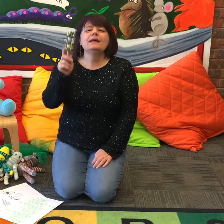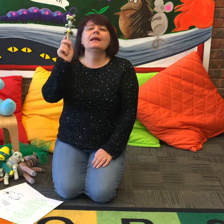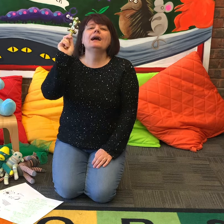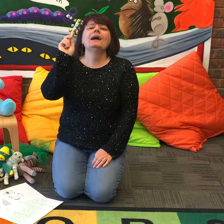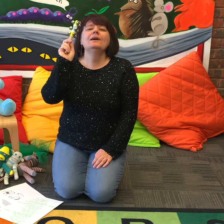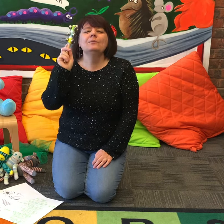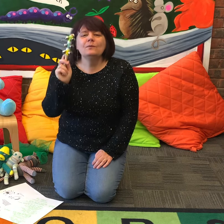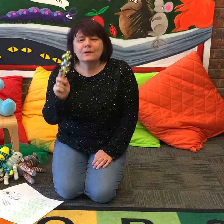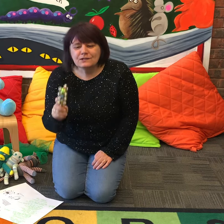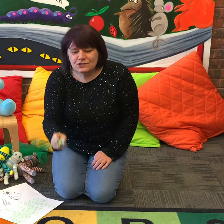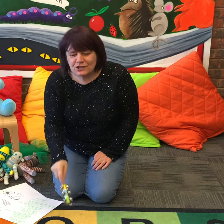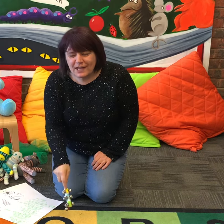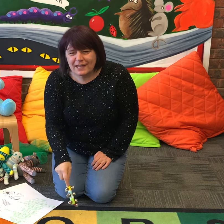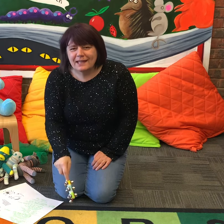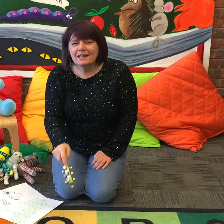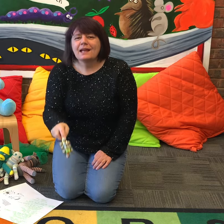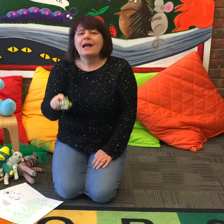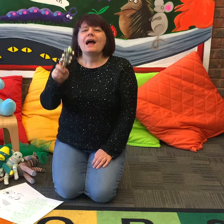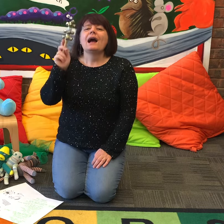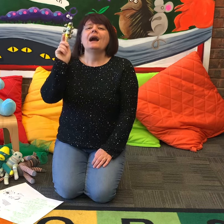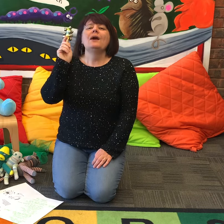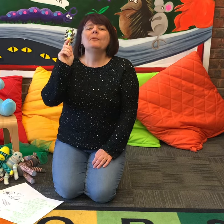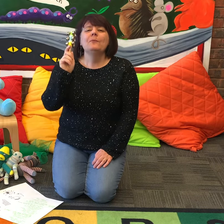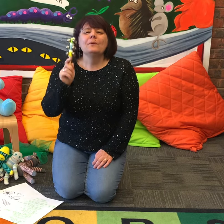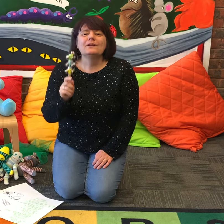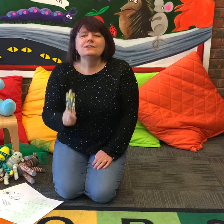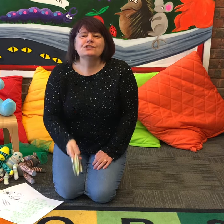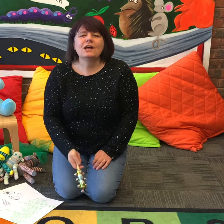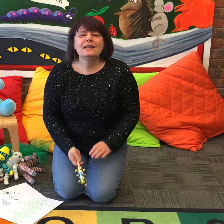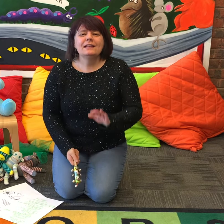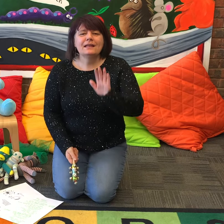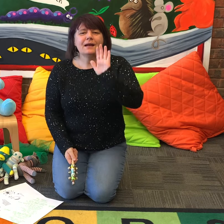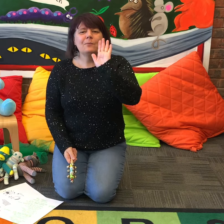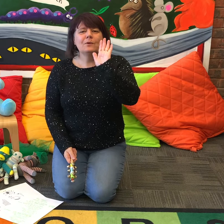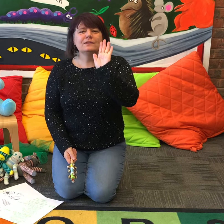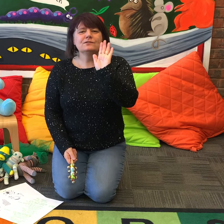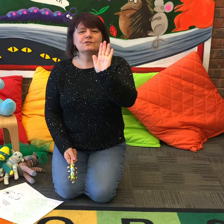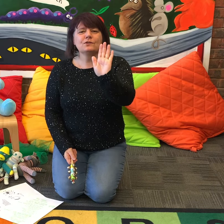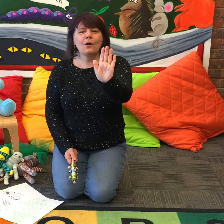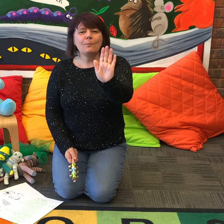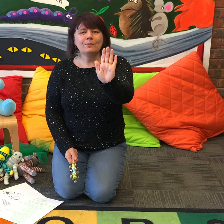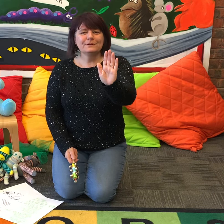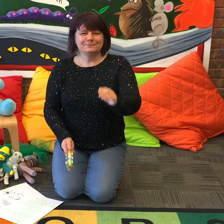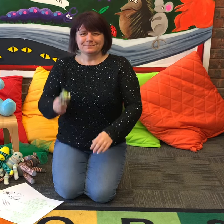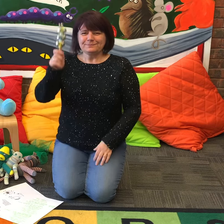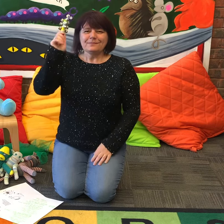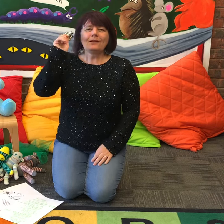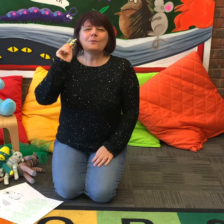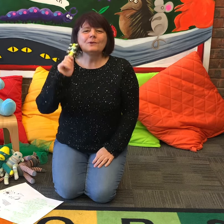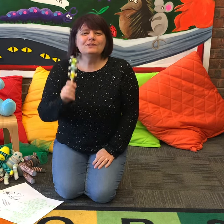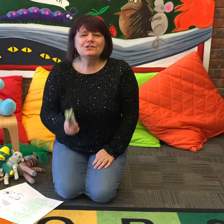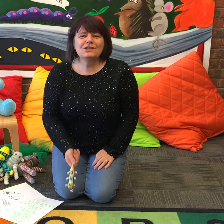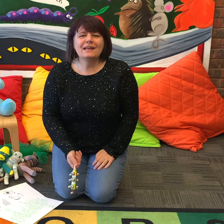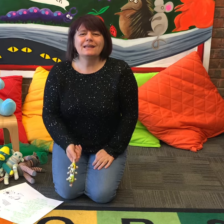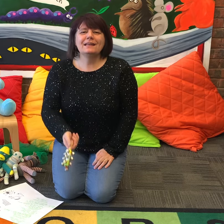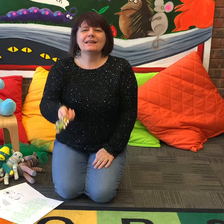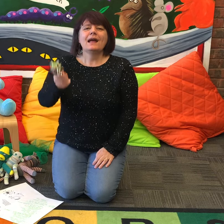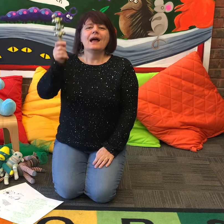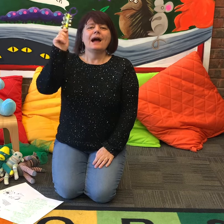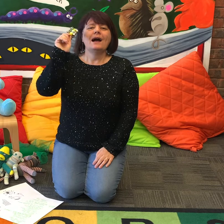shake and we shake and we shake and we stop. We shake and